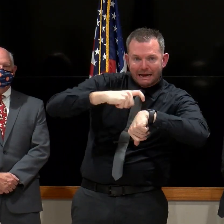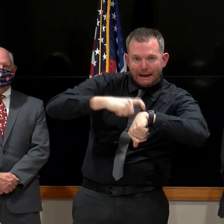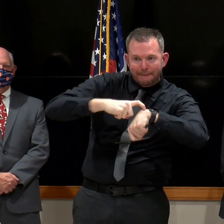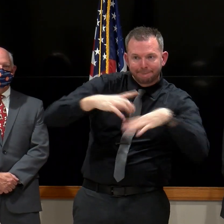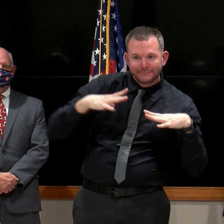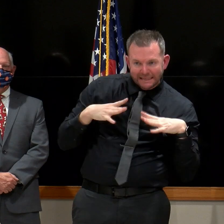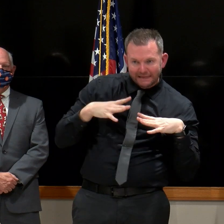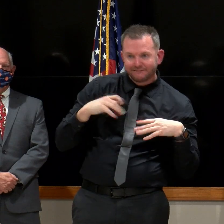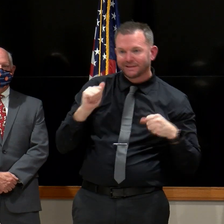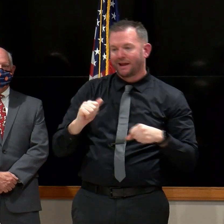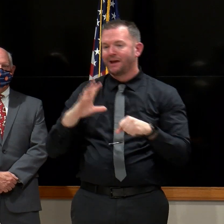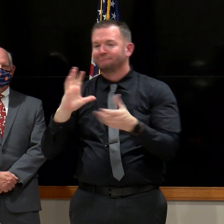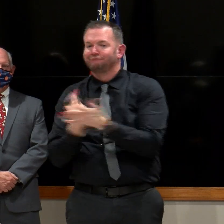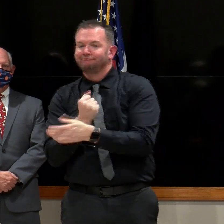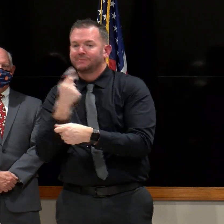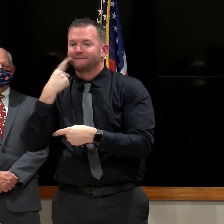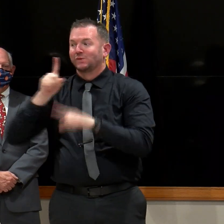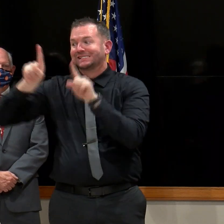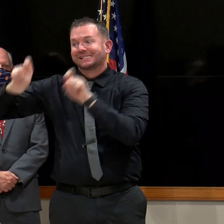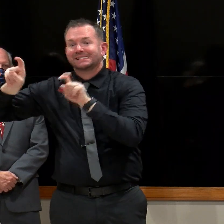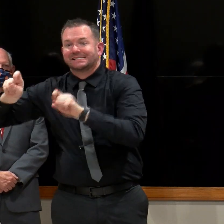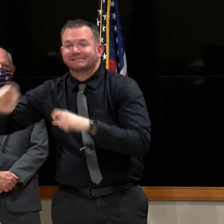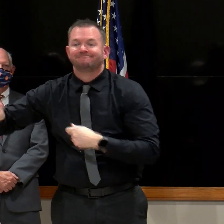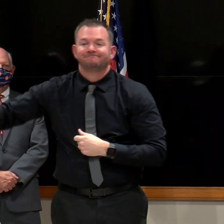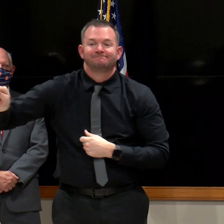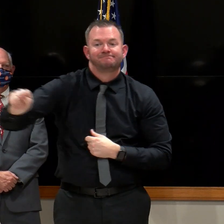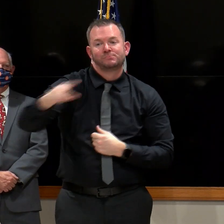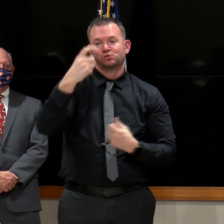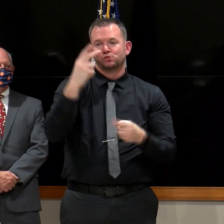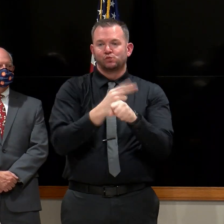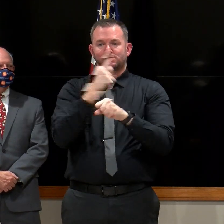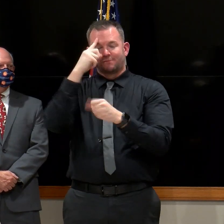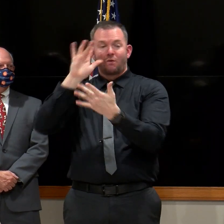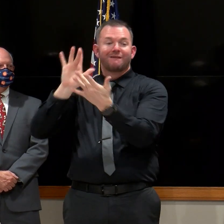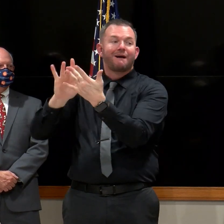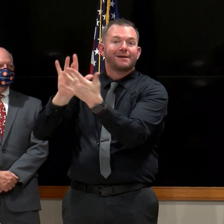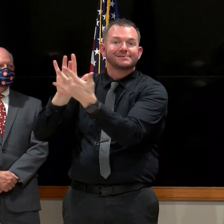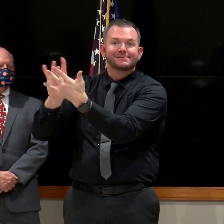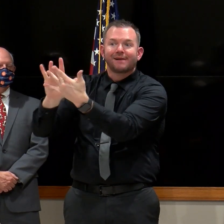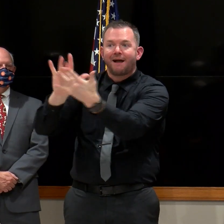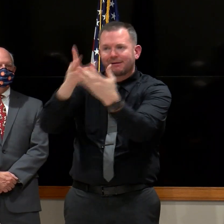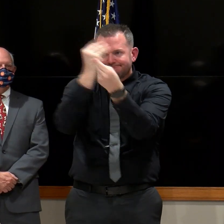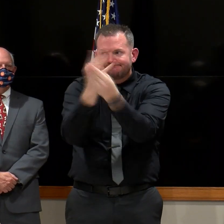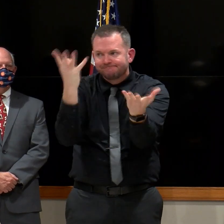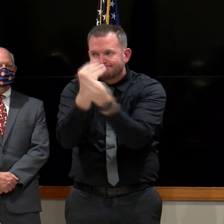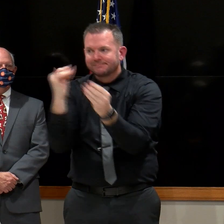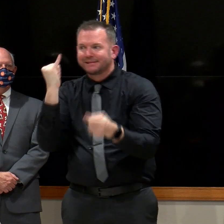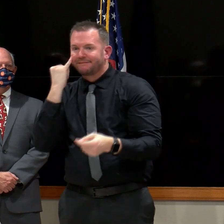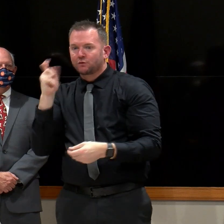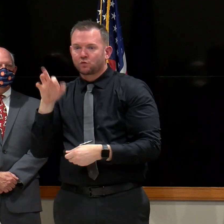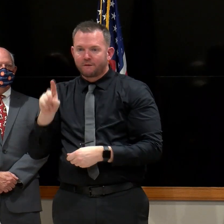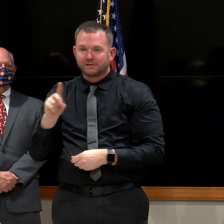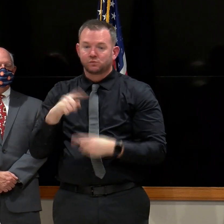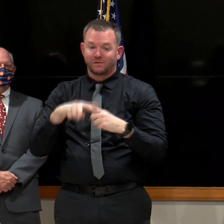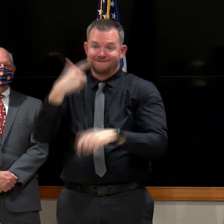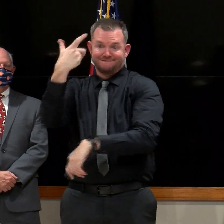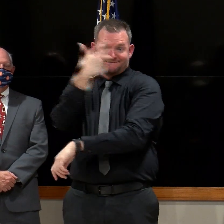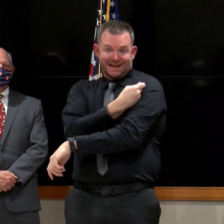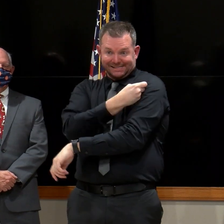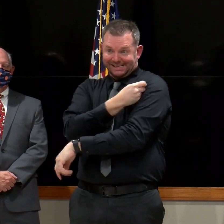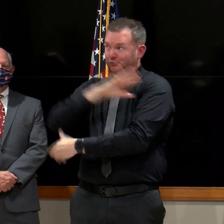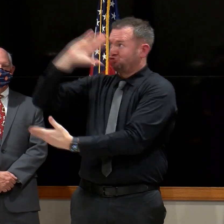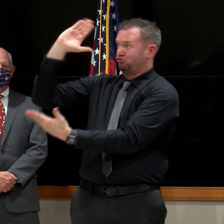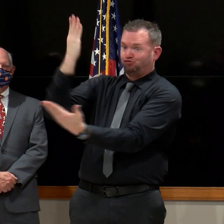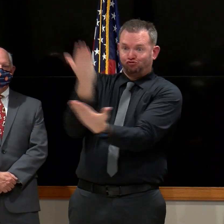contact tracing. And of course, as the vaccines come, vaccine distribution. Now, I